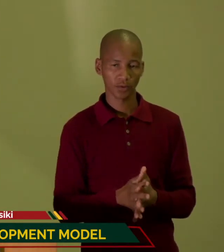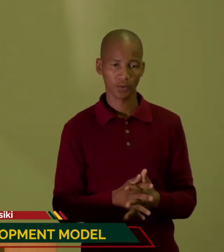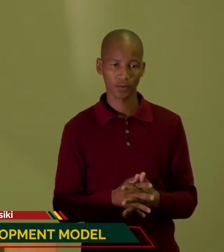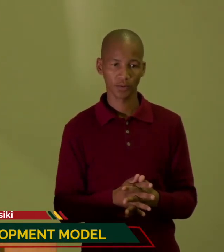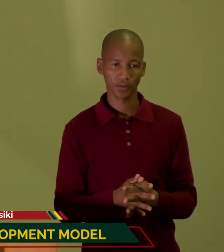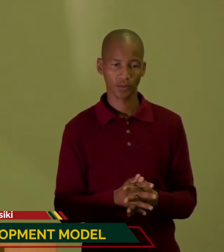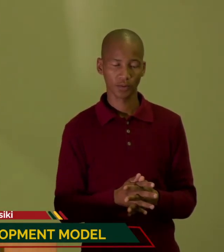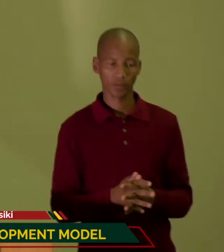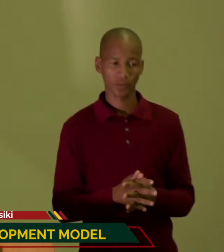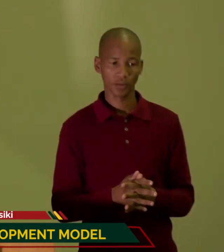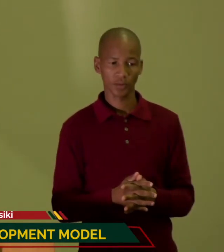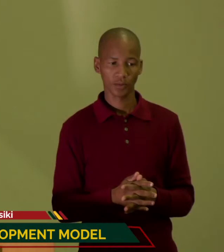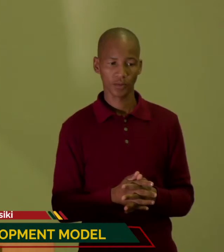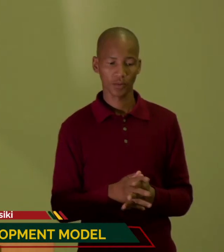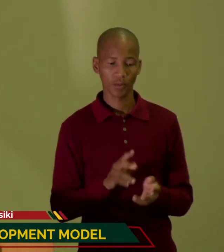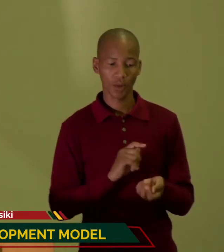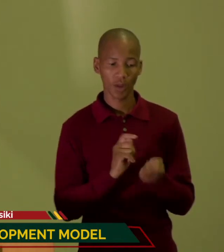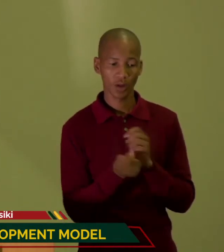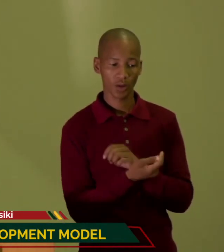economic